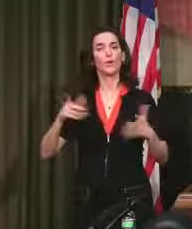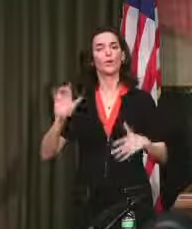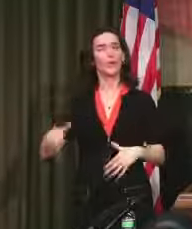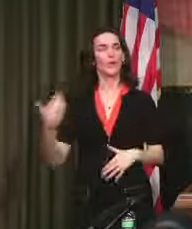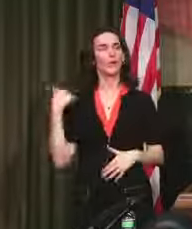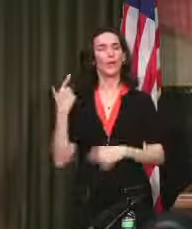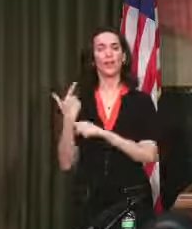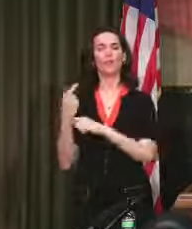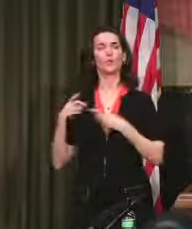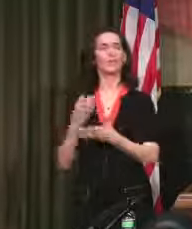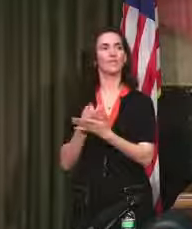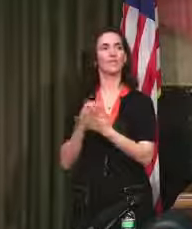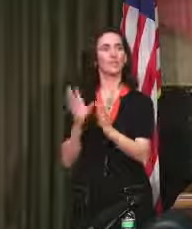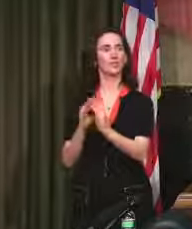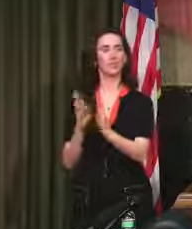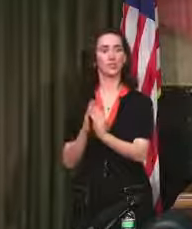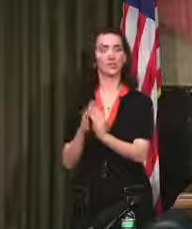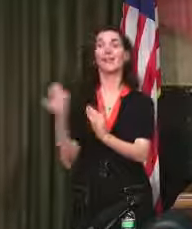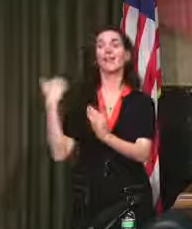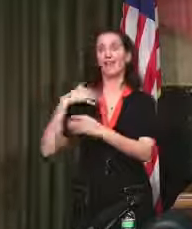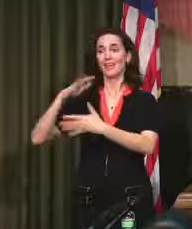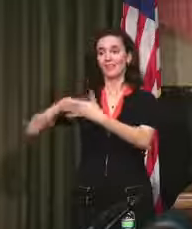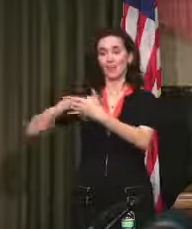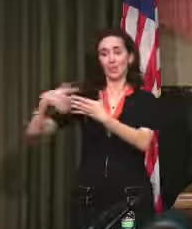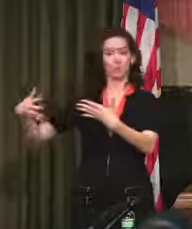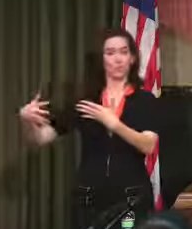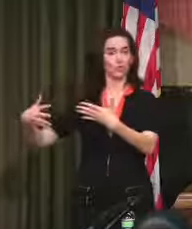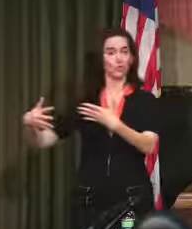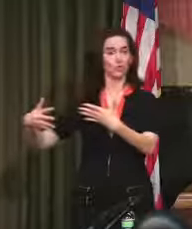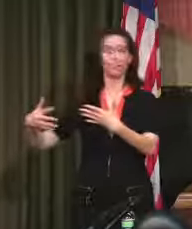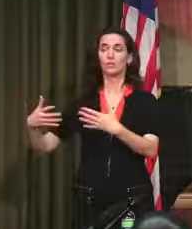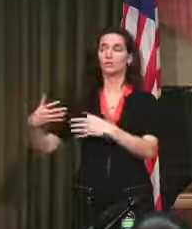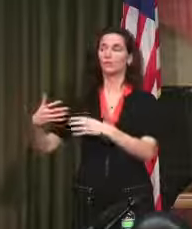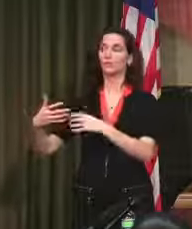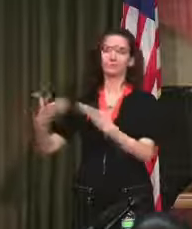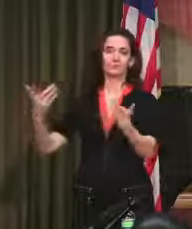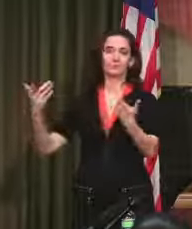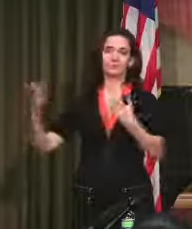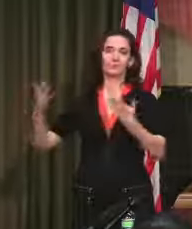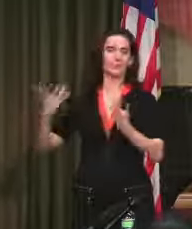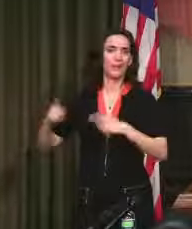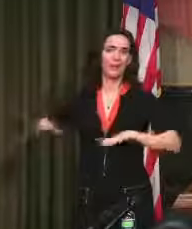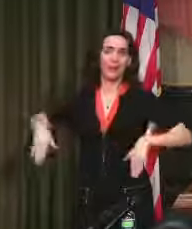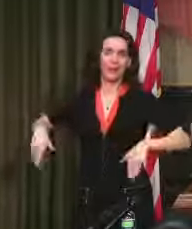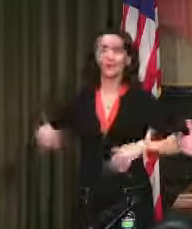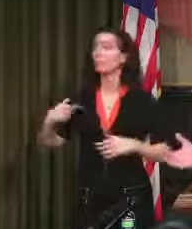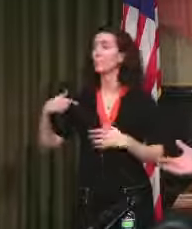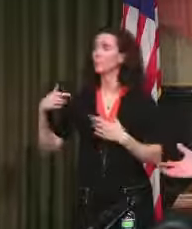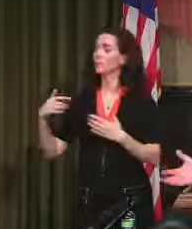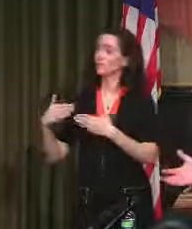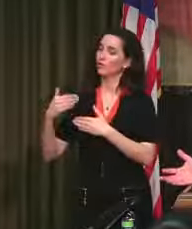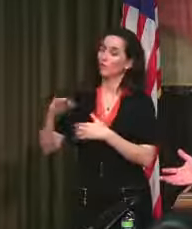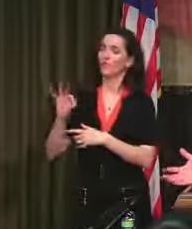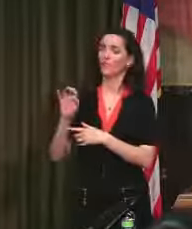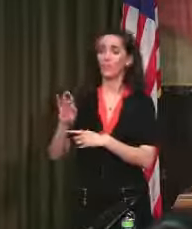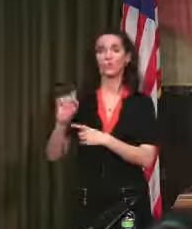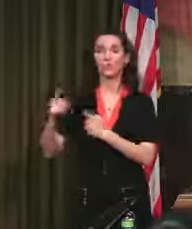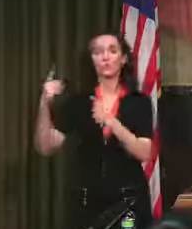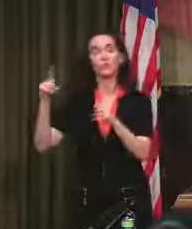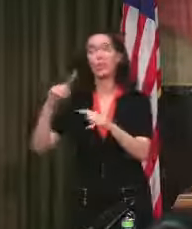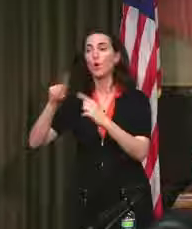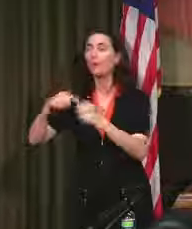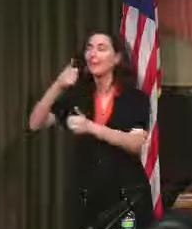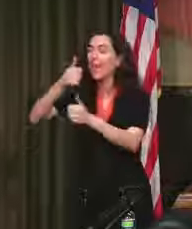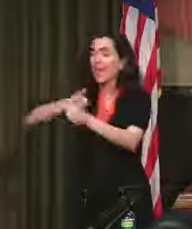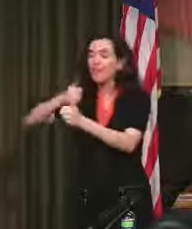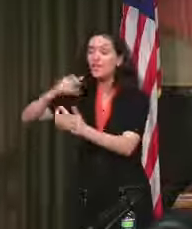session last year, the last scheduled fiscal session before the fiscal cliff, but that didn't happen. We should have done it in February when every